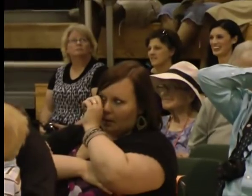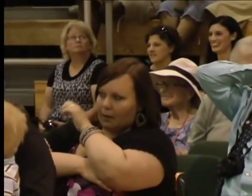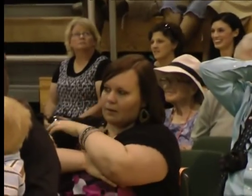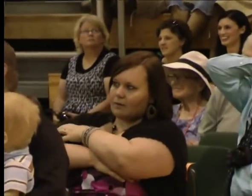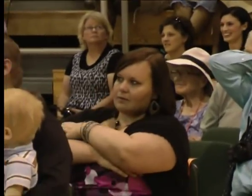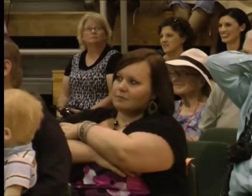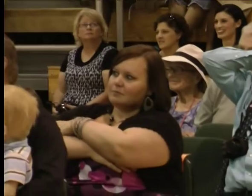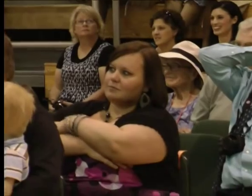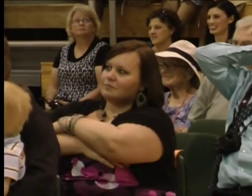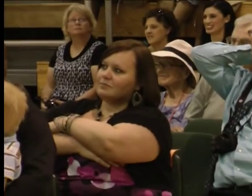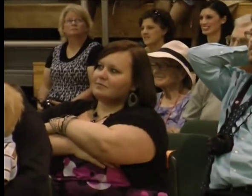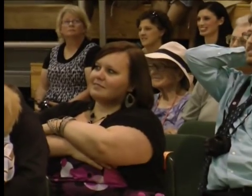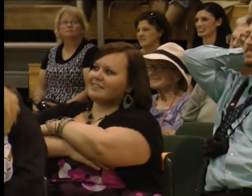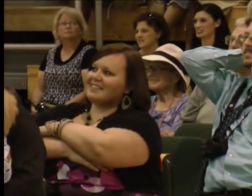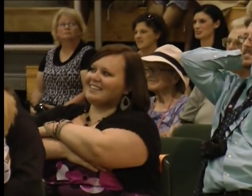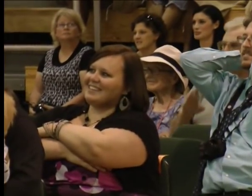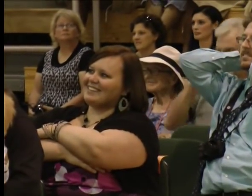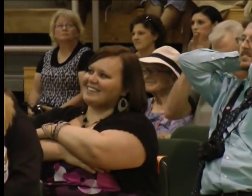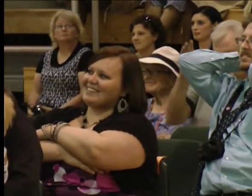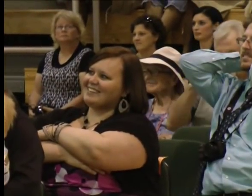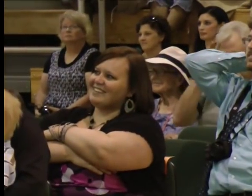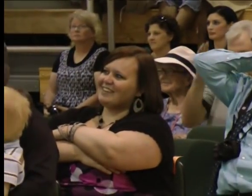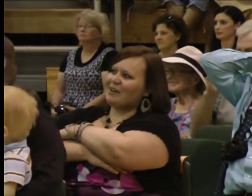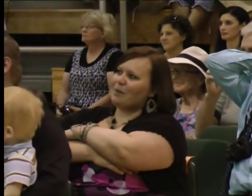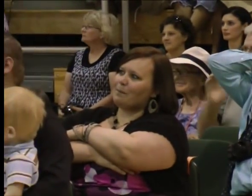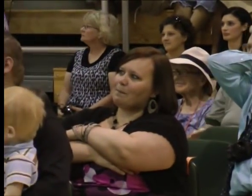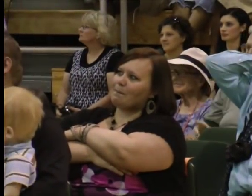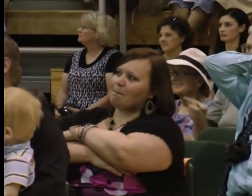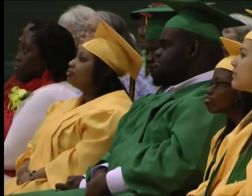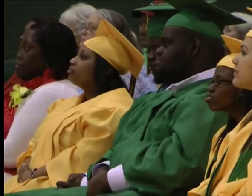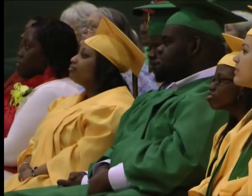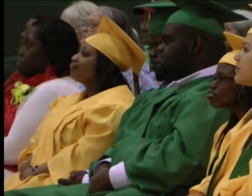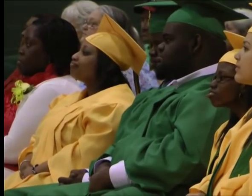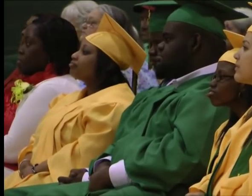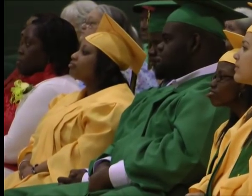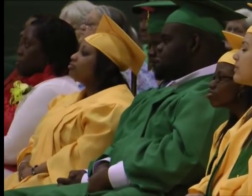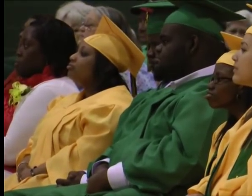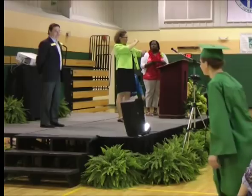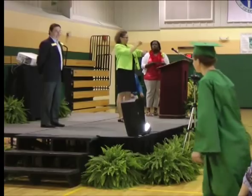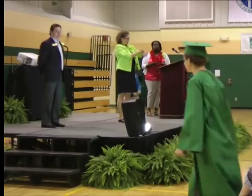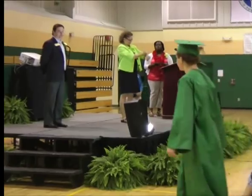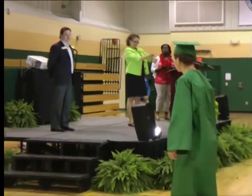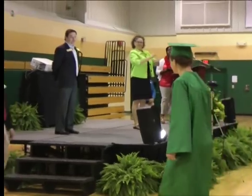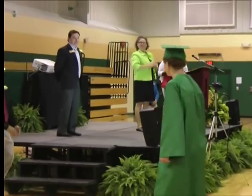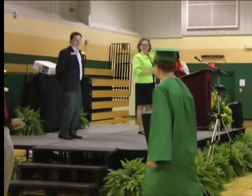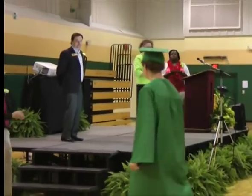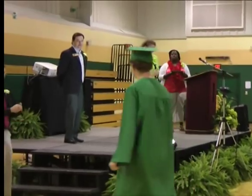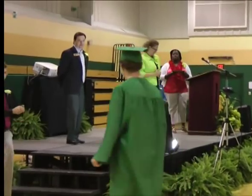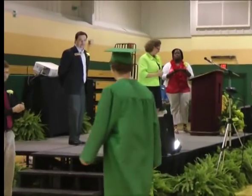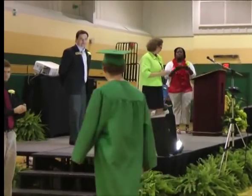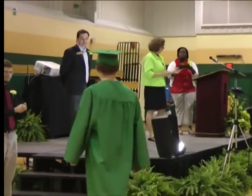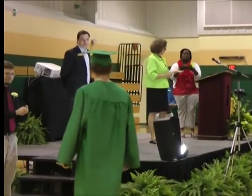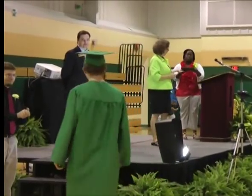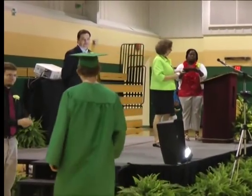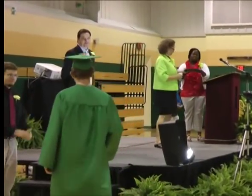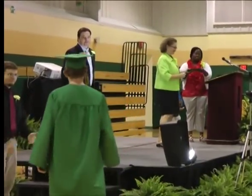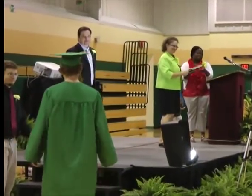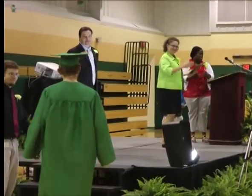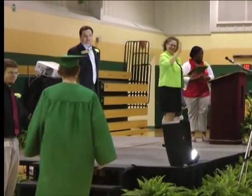Well, you've completed your classes and you've got a beautiful future ahead of you. I can see